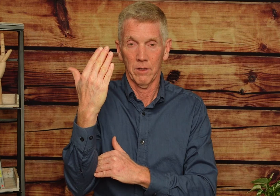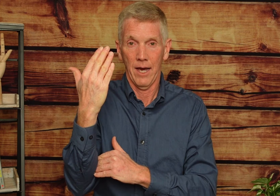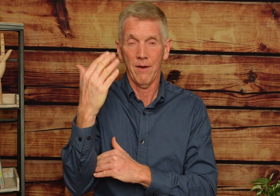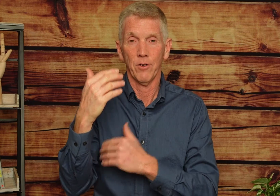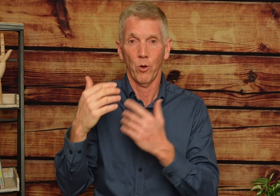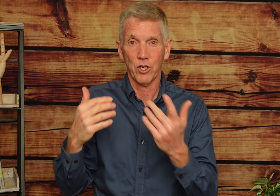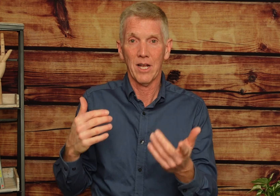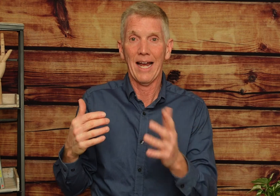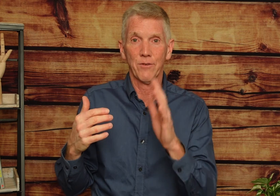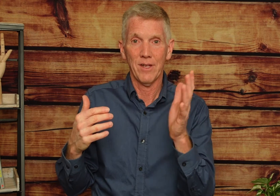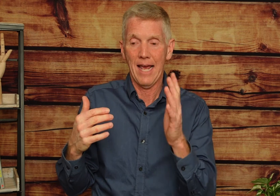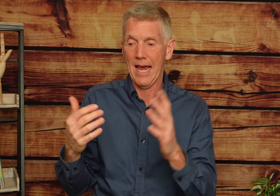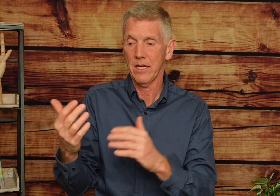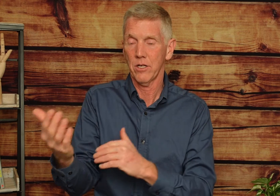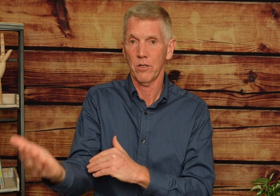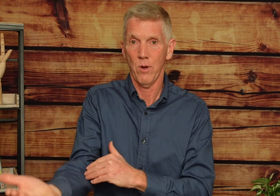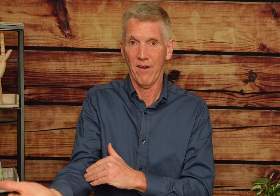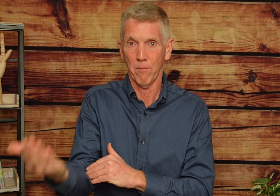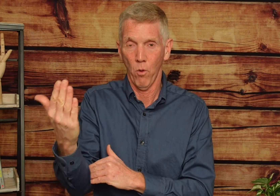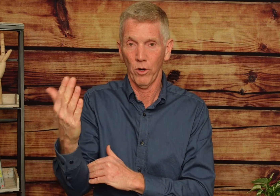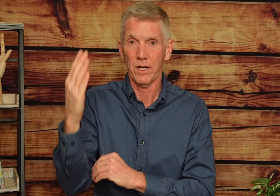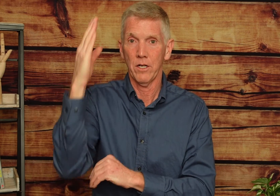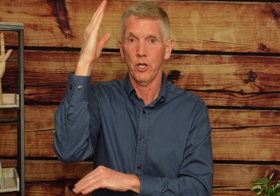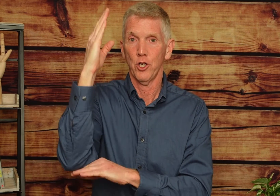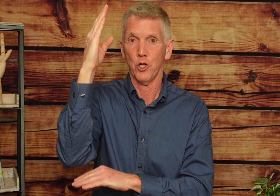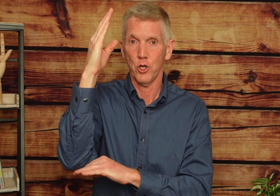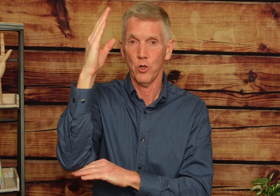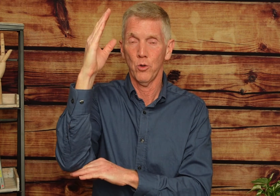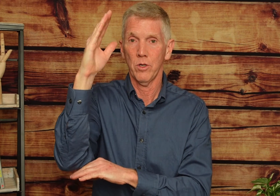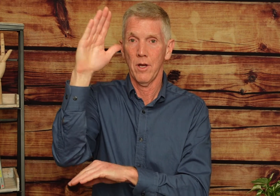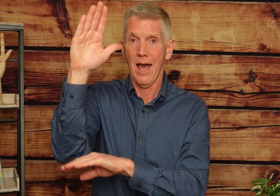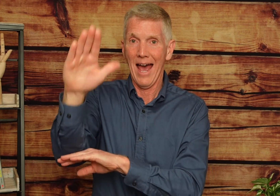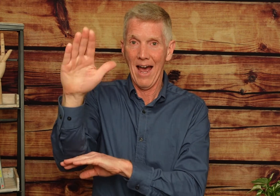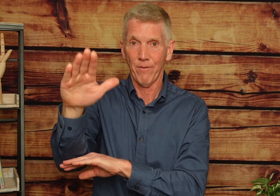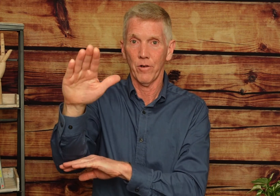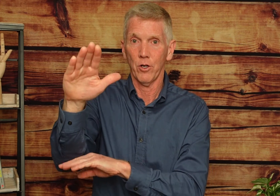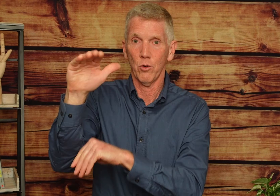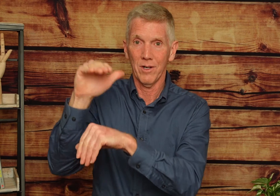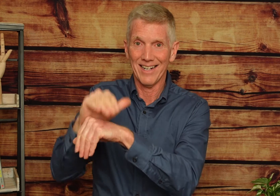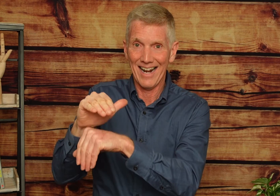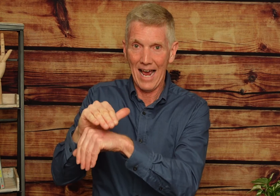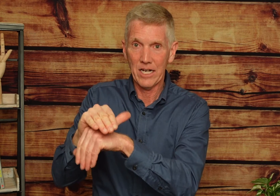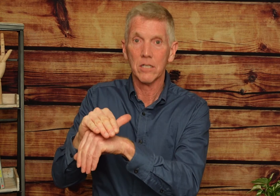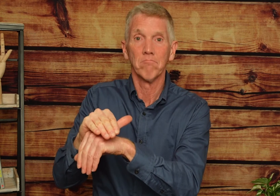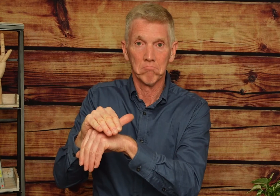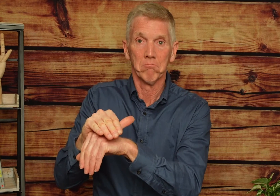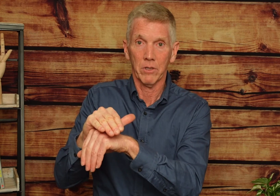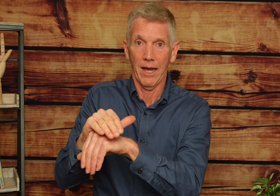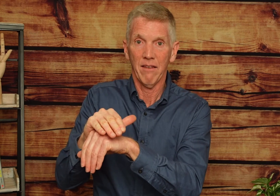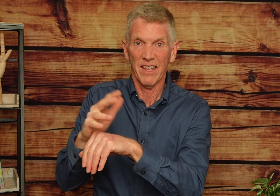Okay, if you know your signs for the days, you have morning, noon, afternoon, night. Okay, think about